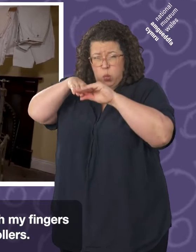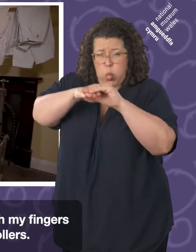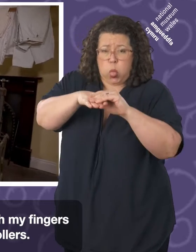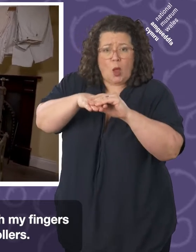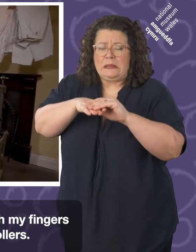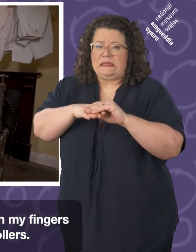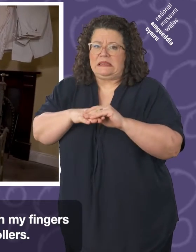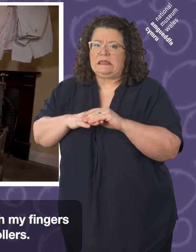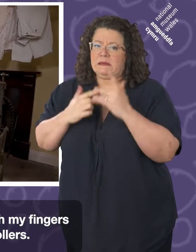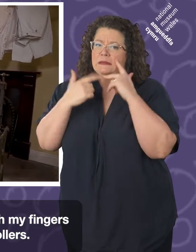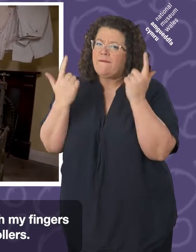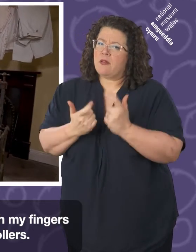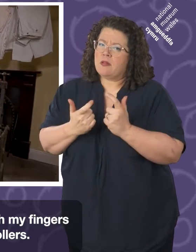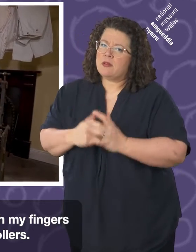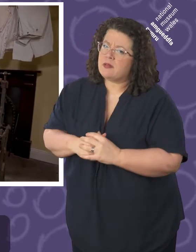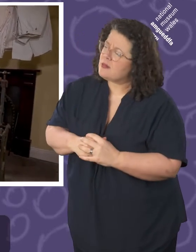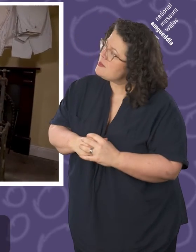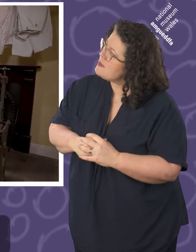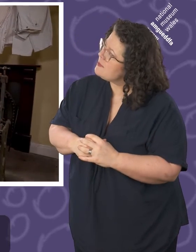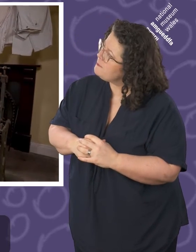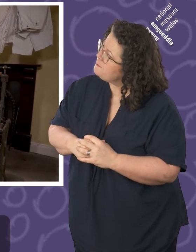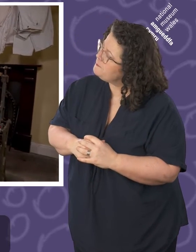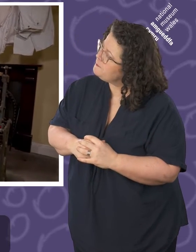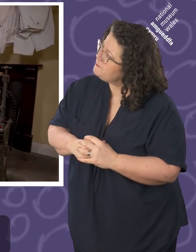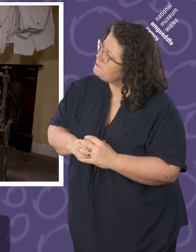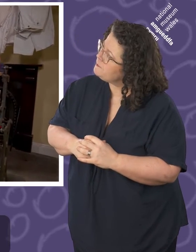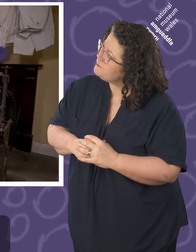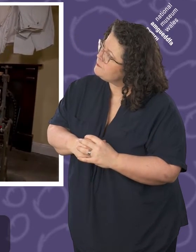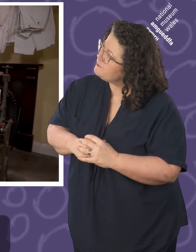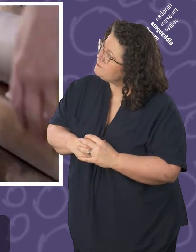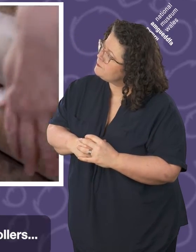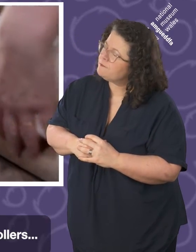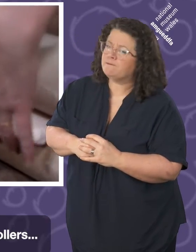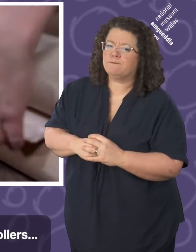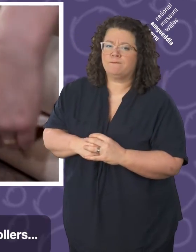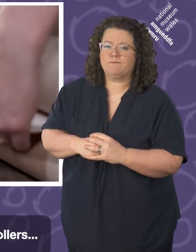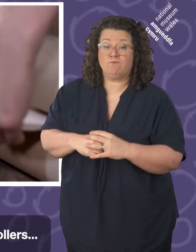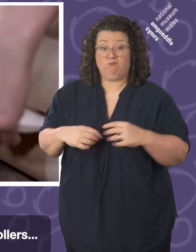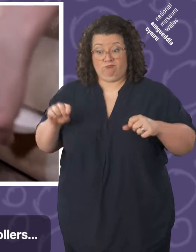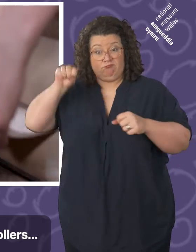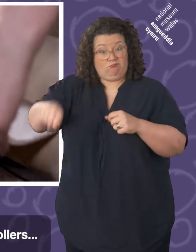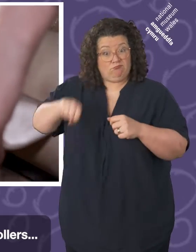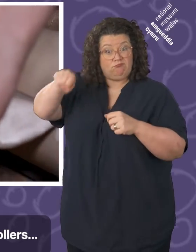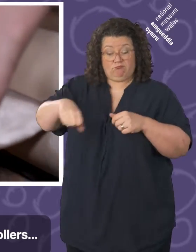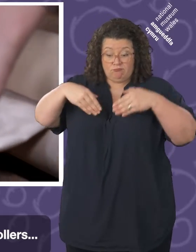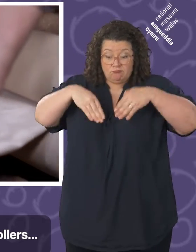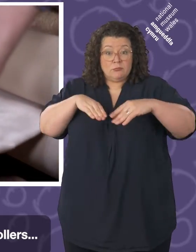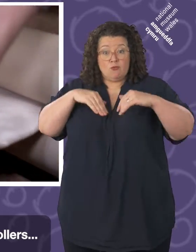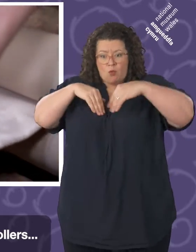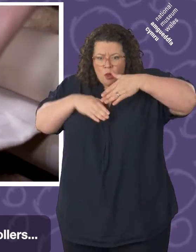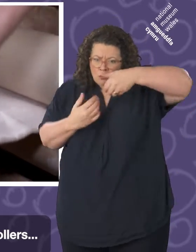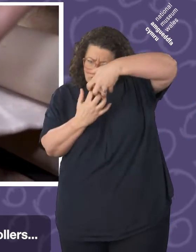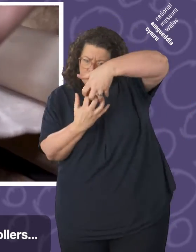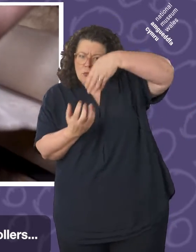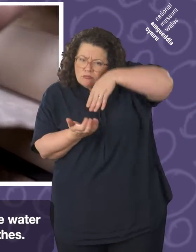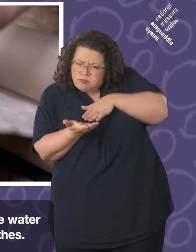fingers between the rollers. Iawn ta. I turn, and